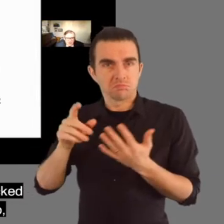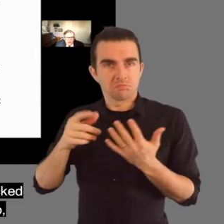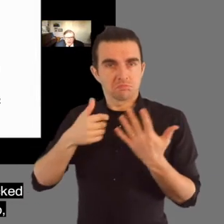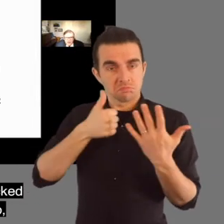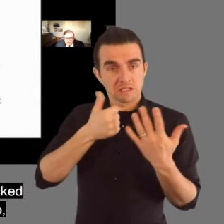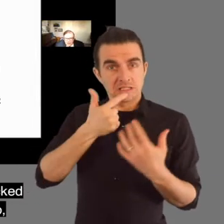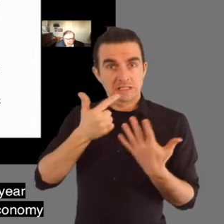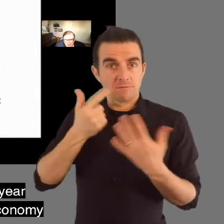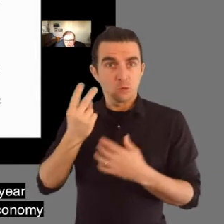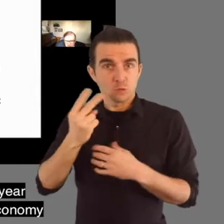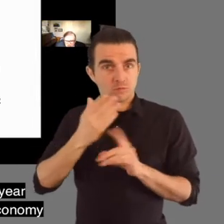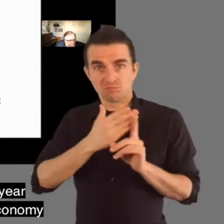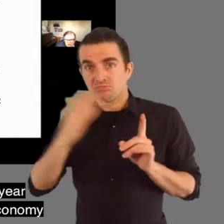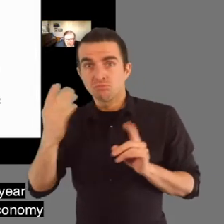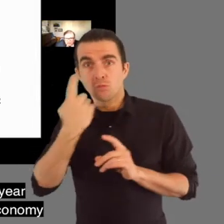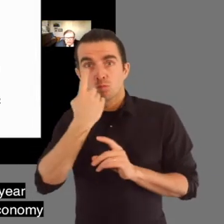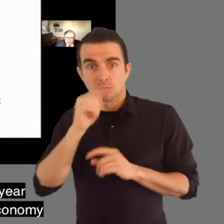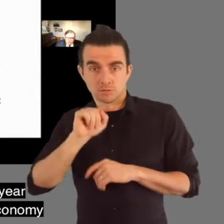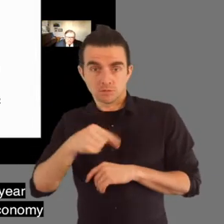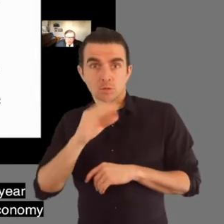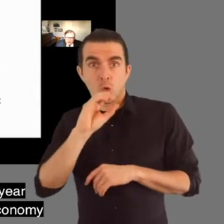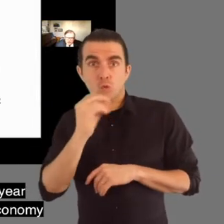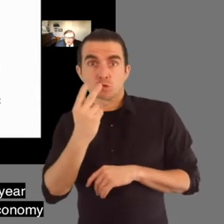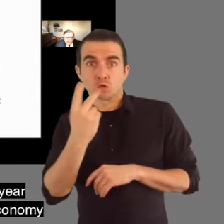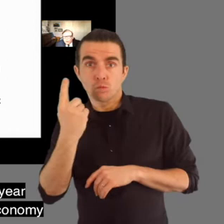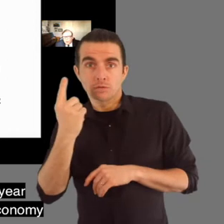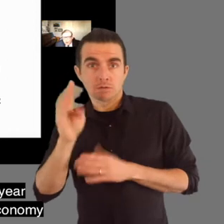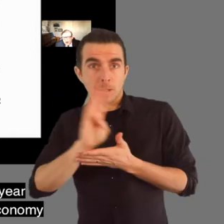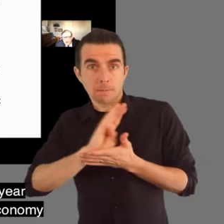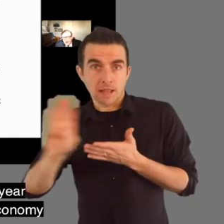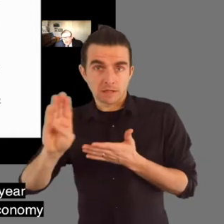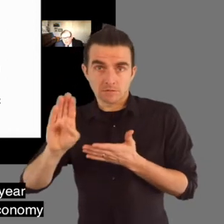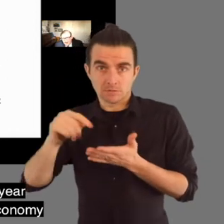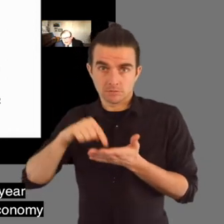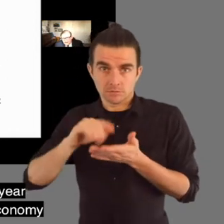web, that is 672 to